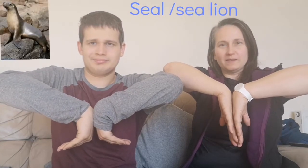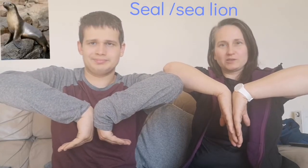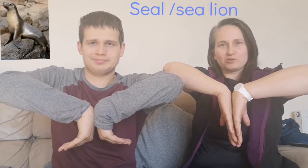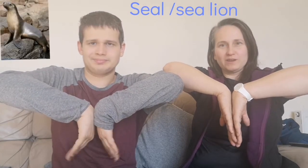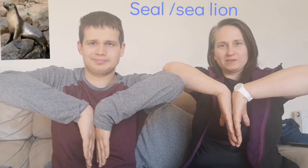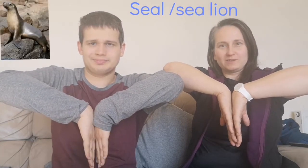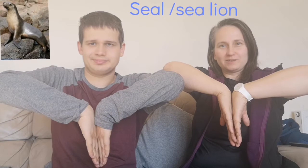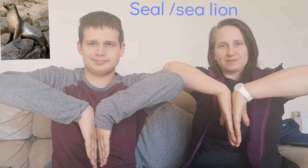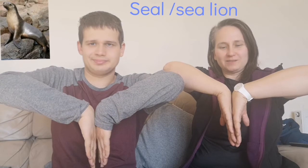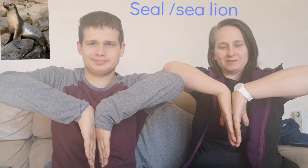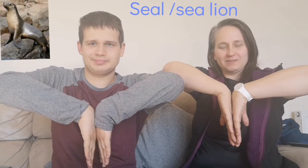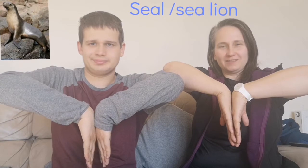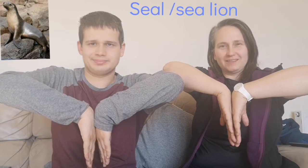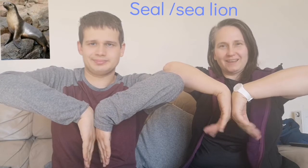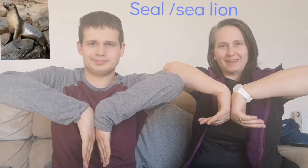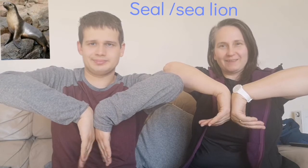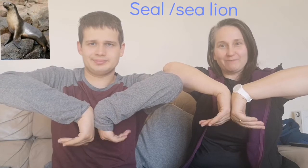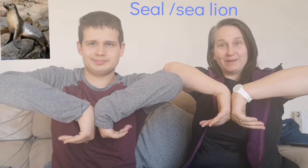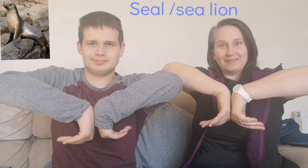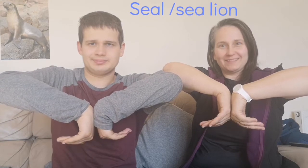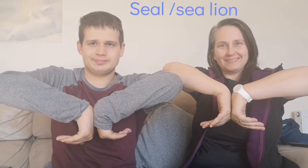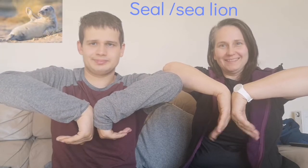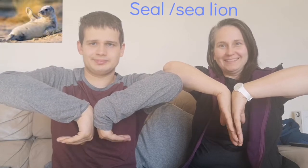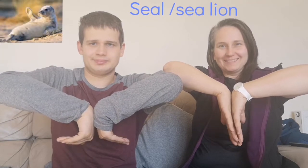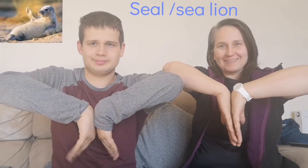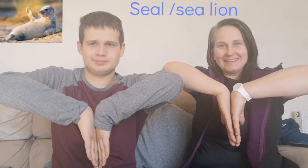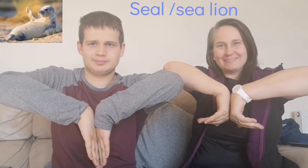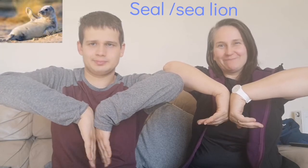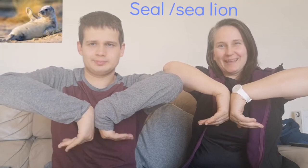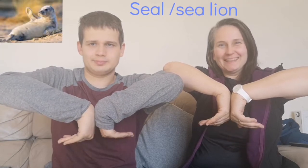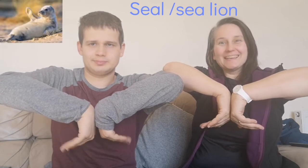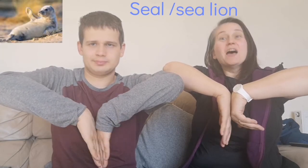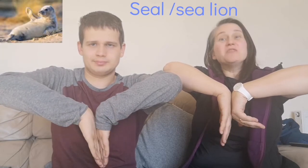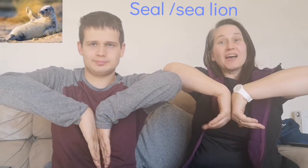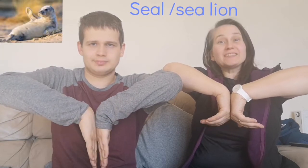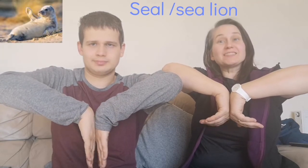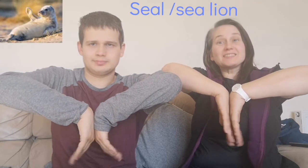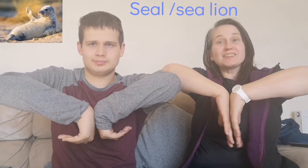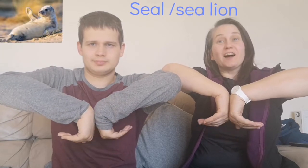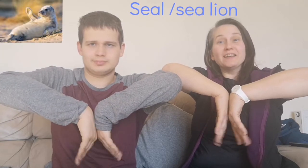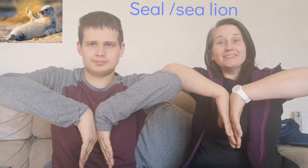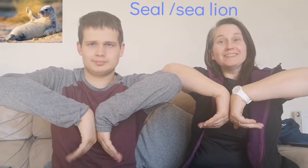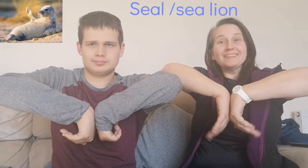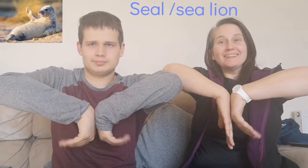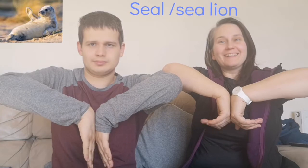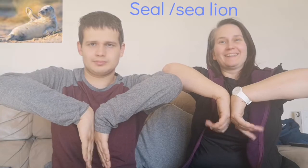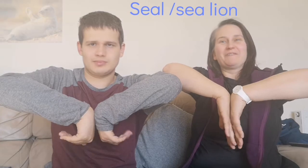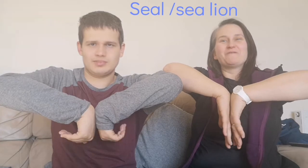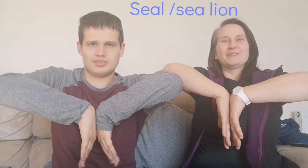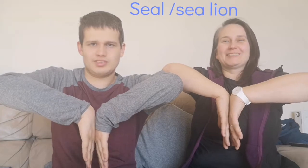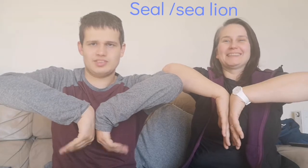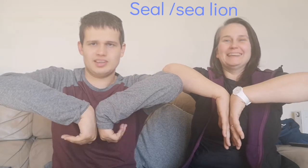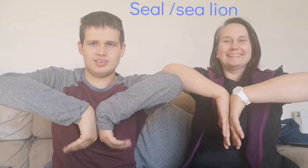they stretch and bend. Stretch, bend, that's the sign for seal.